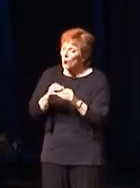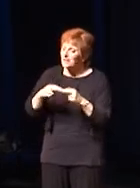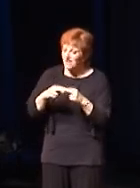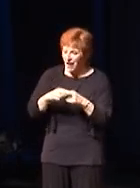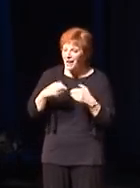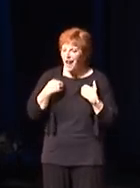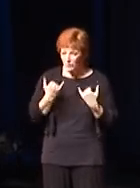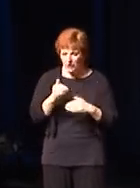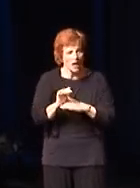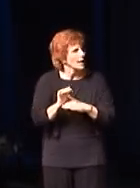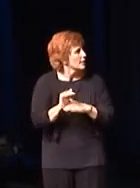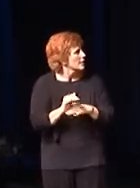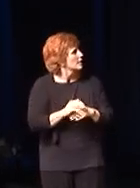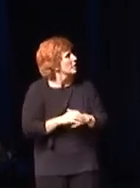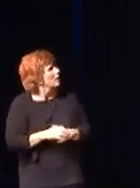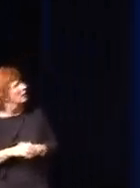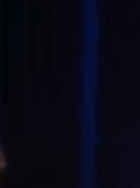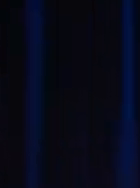that I've got tonight.